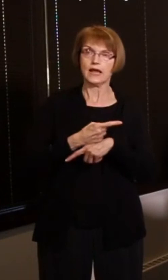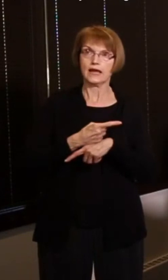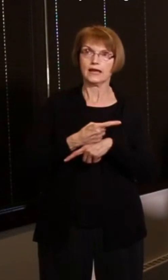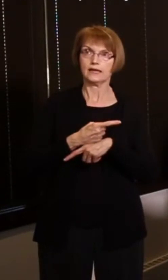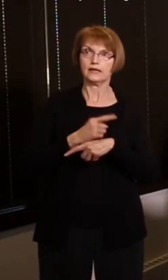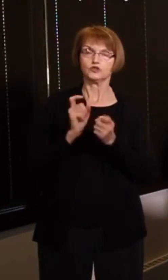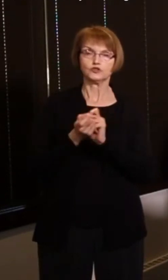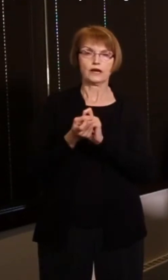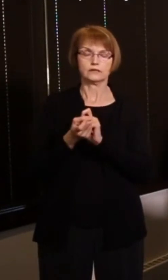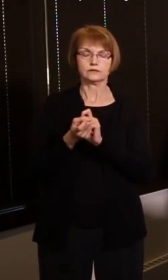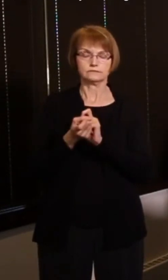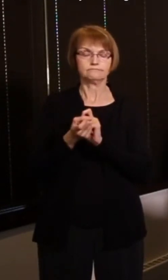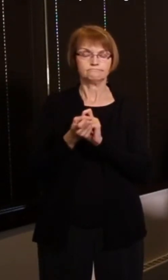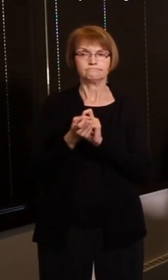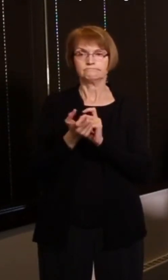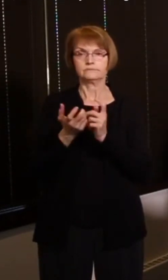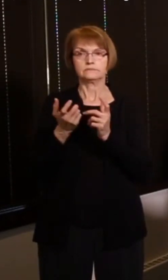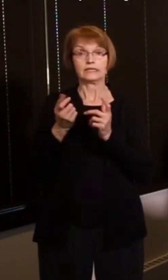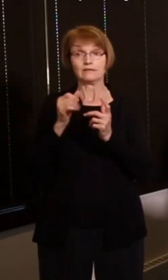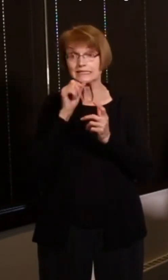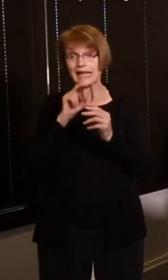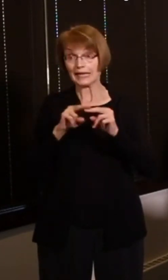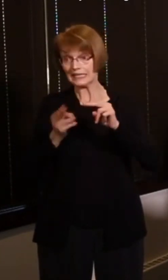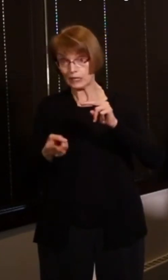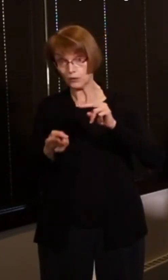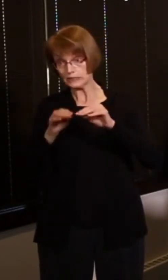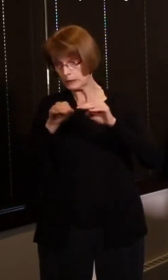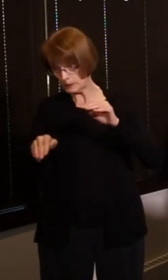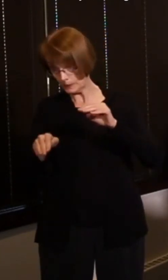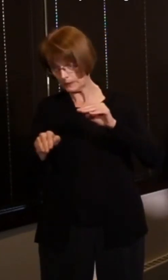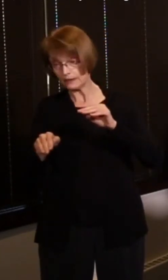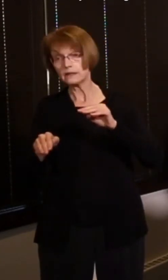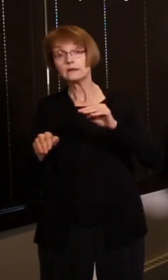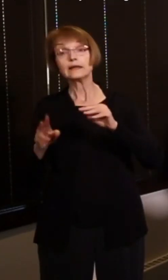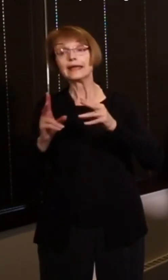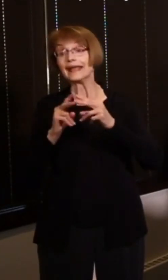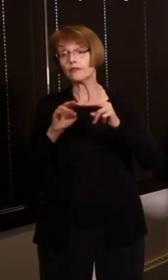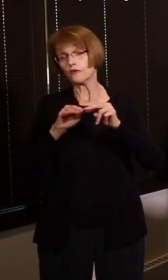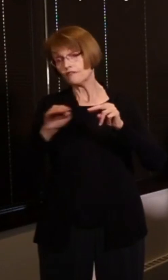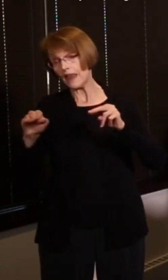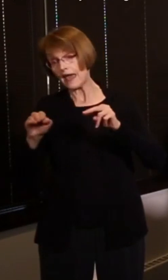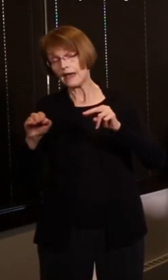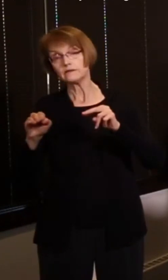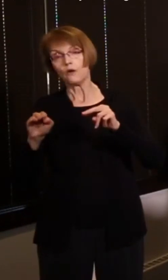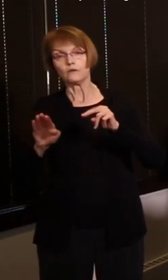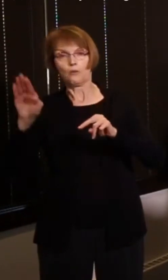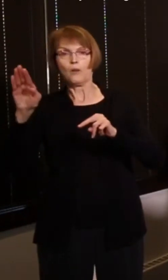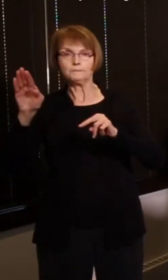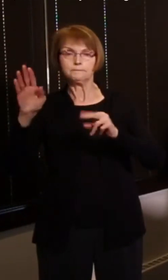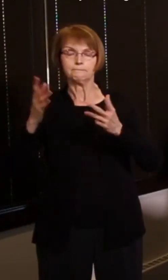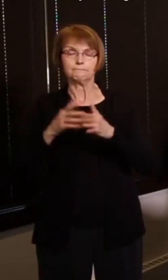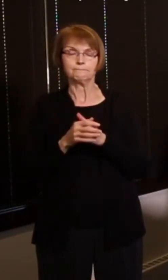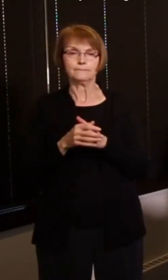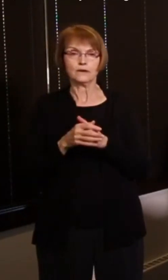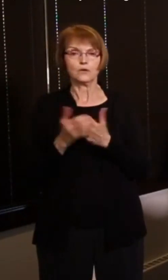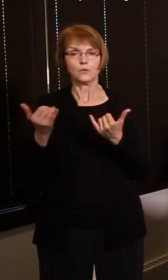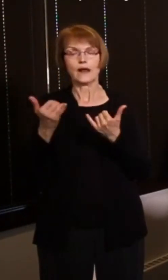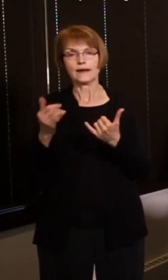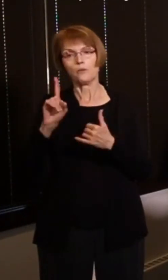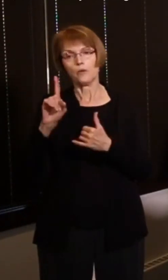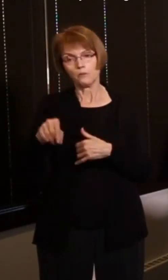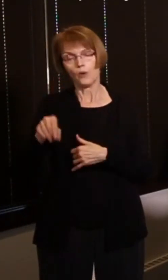14-day change. So anytime you're not decreasing, it's going to be somewhat flat or it's going to be going up. So we're sitting at